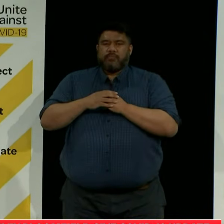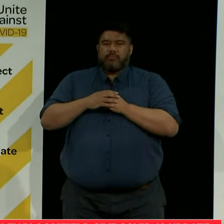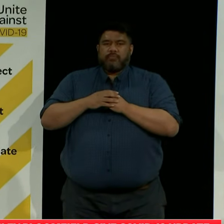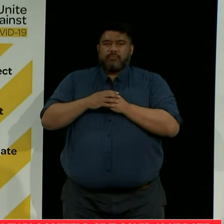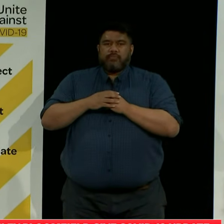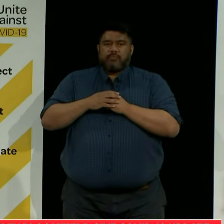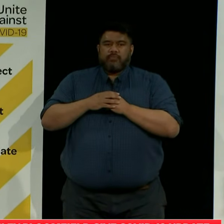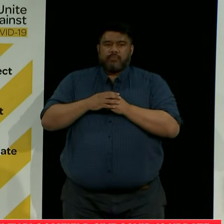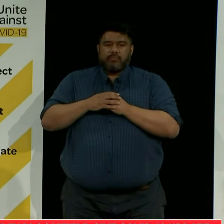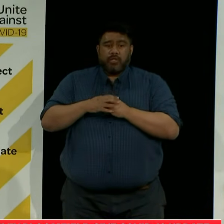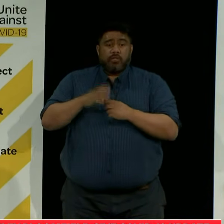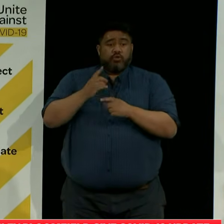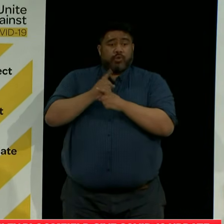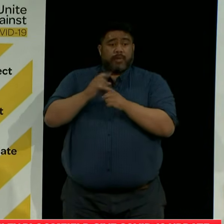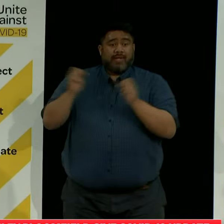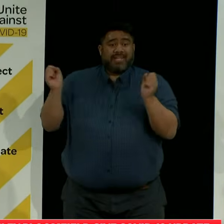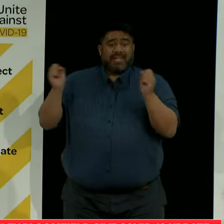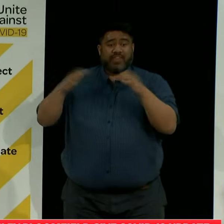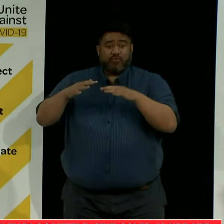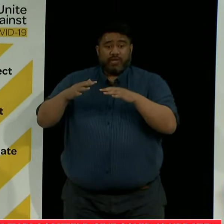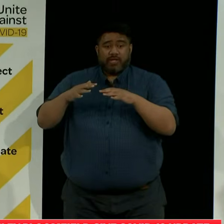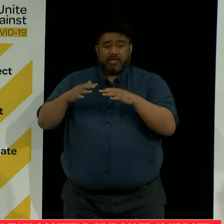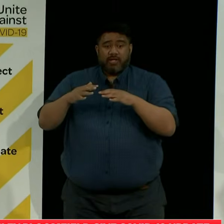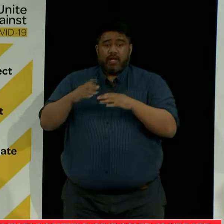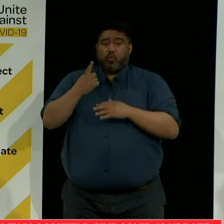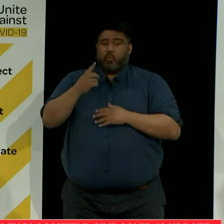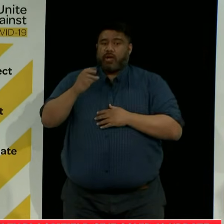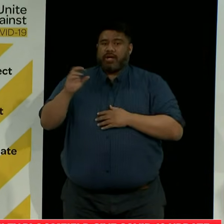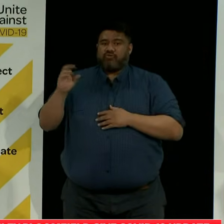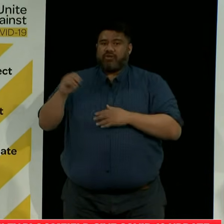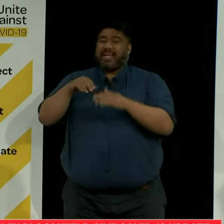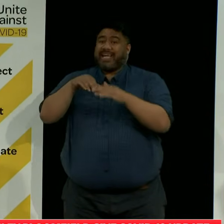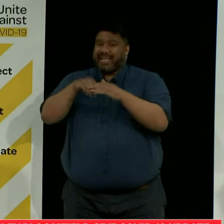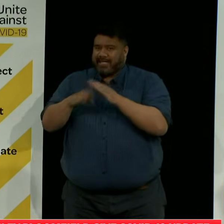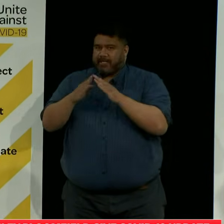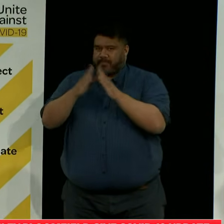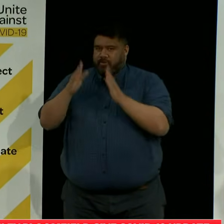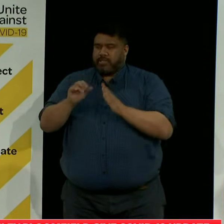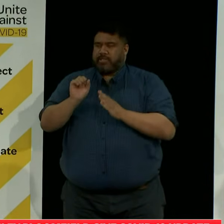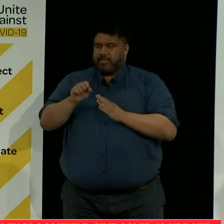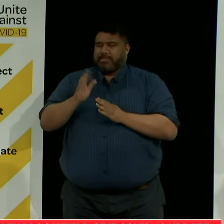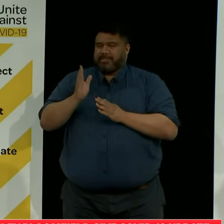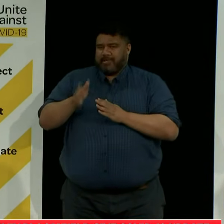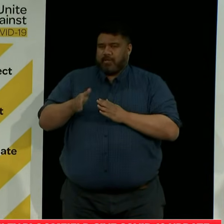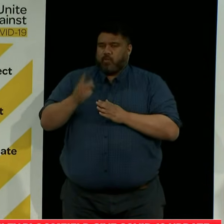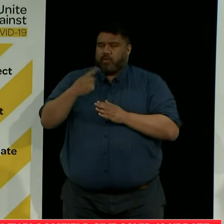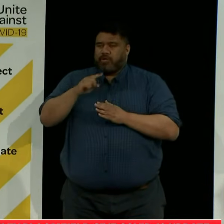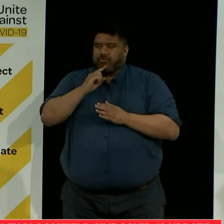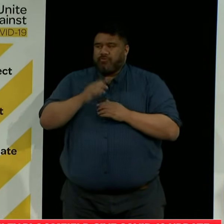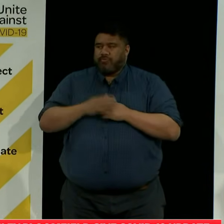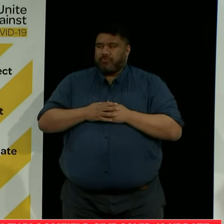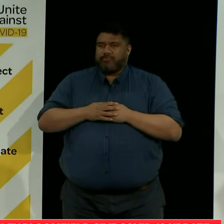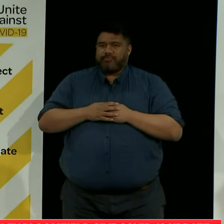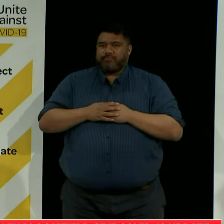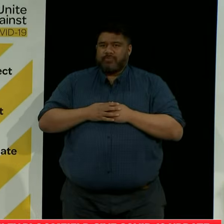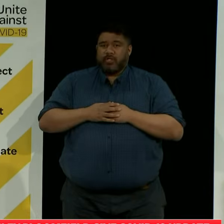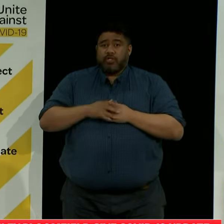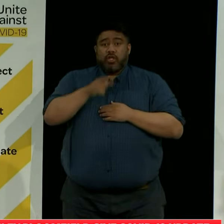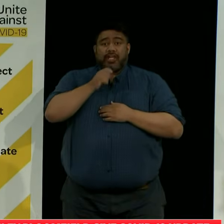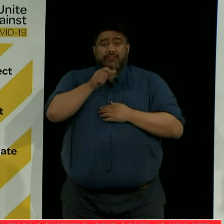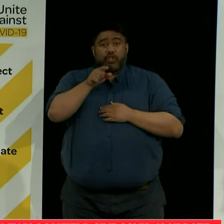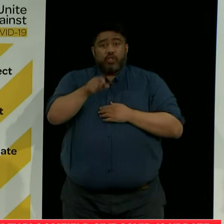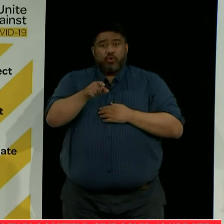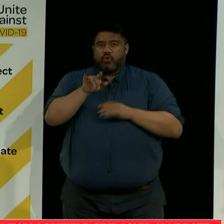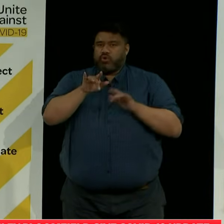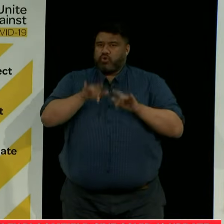continue to apply for these. But right now, the single most important thing that people outside of Auckland can do if they want to see the return